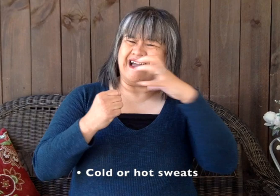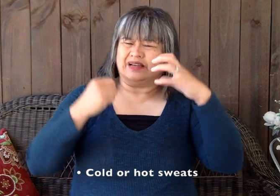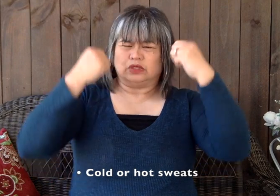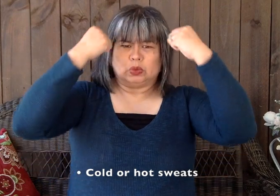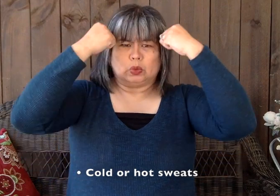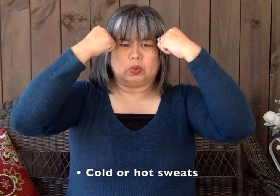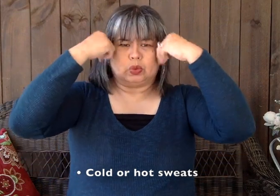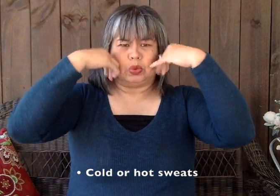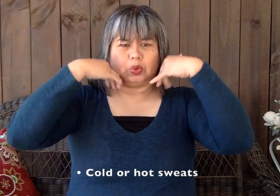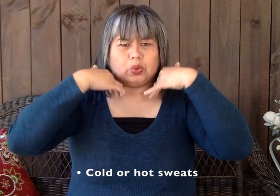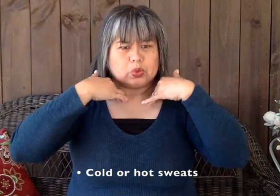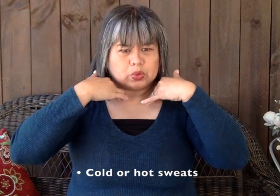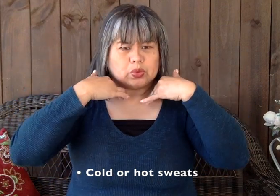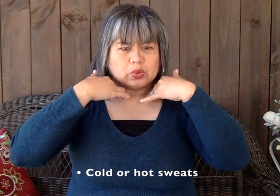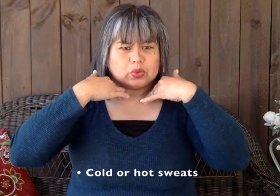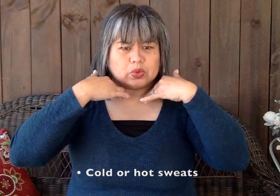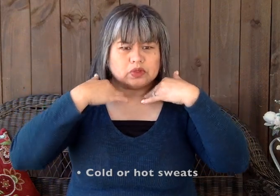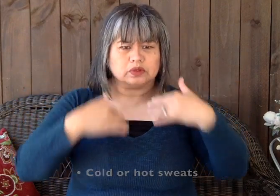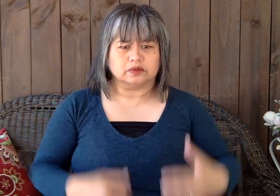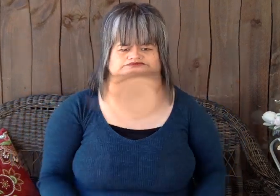cold or hot sweats.